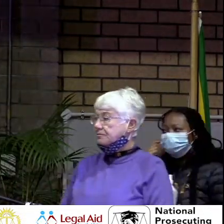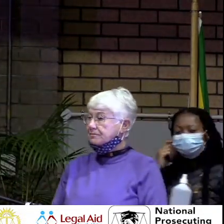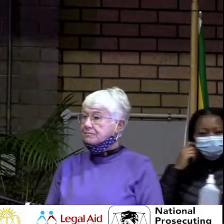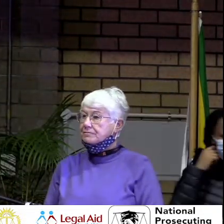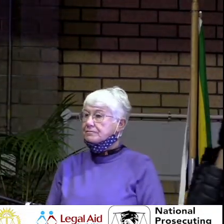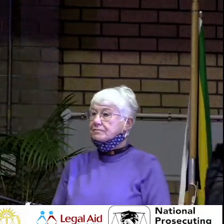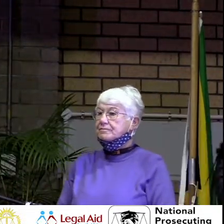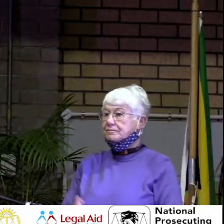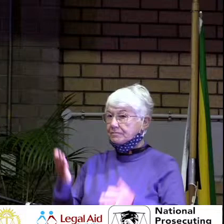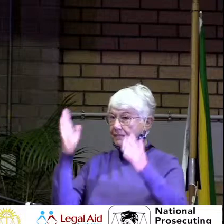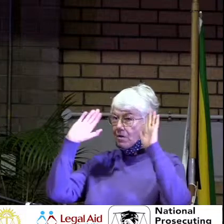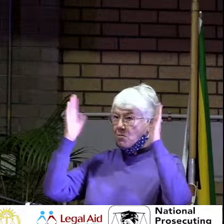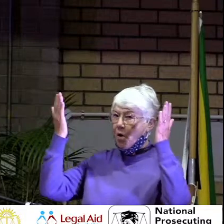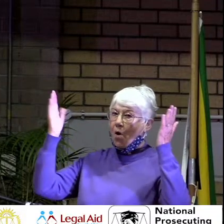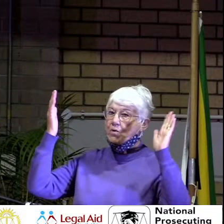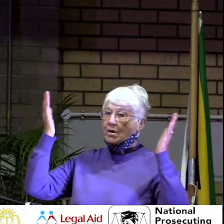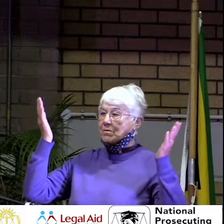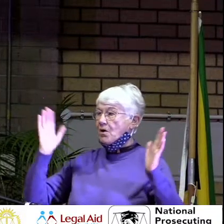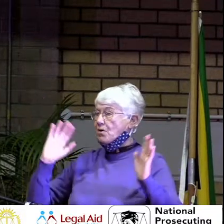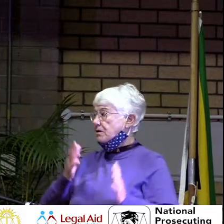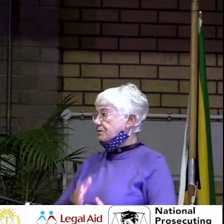Molweni.